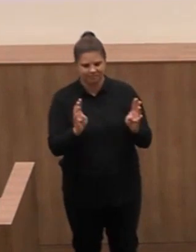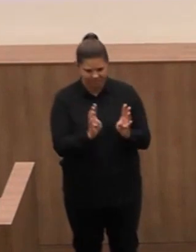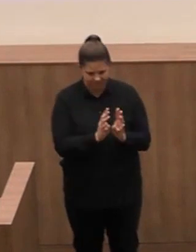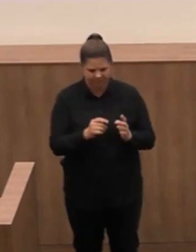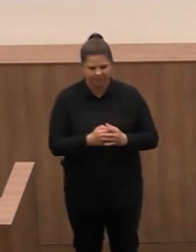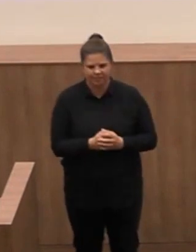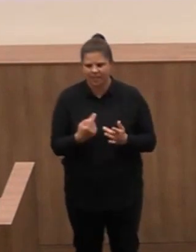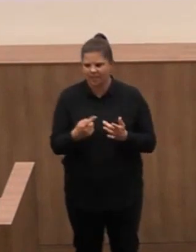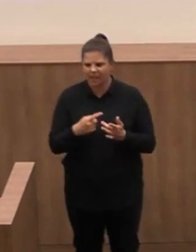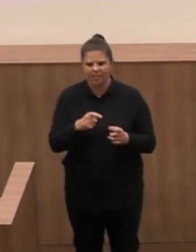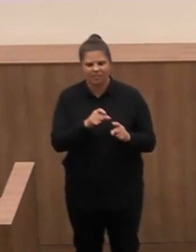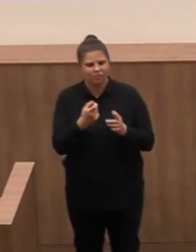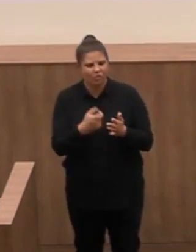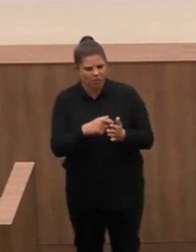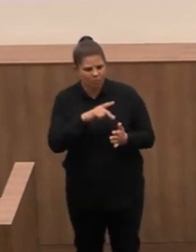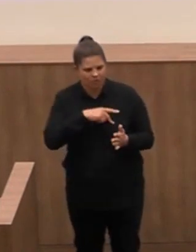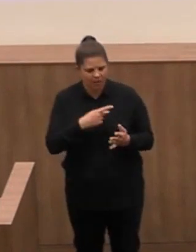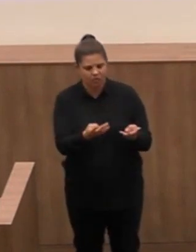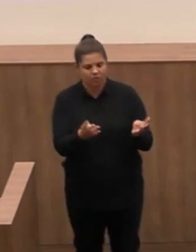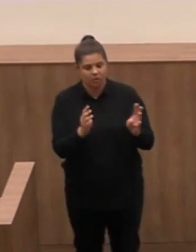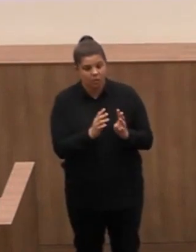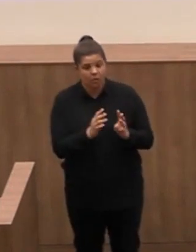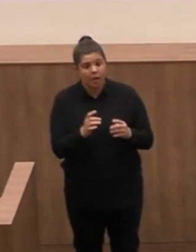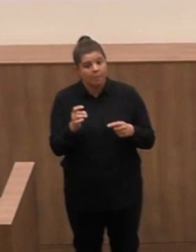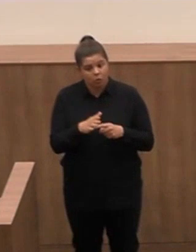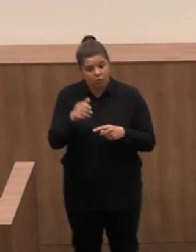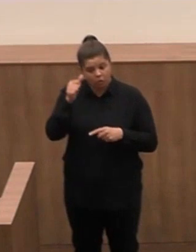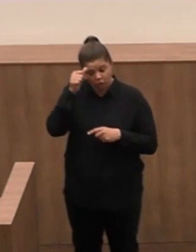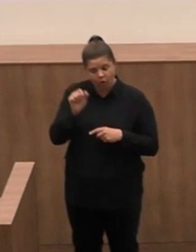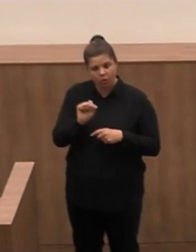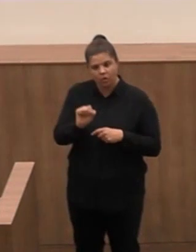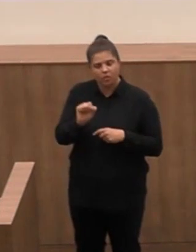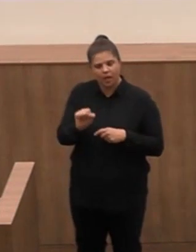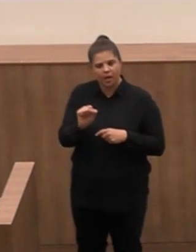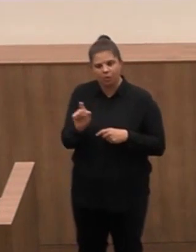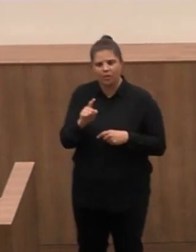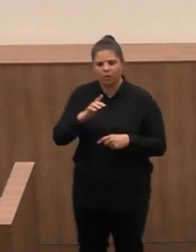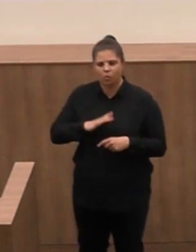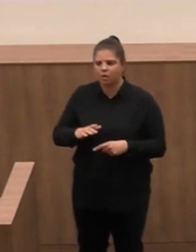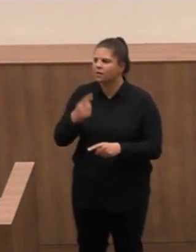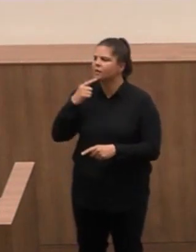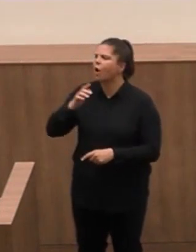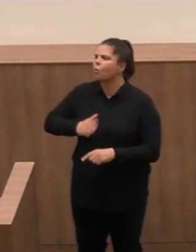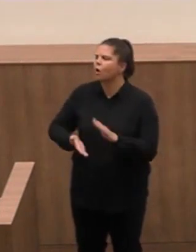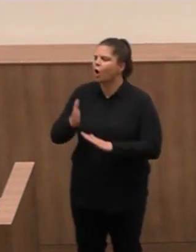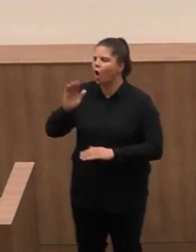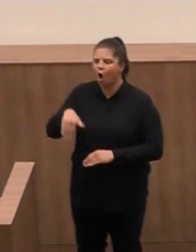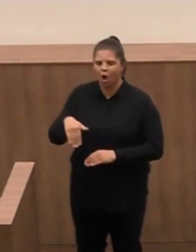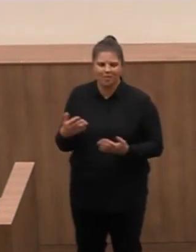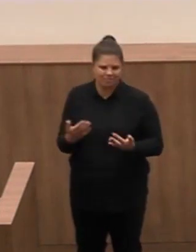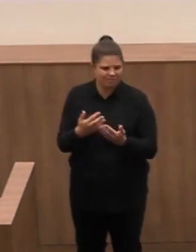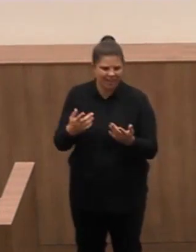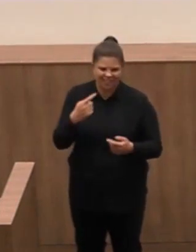you know, obviously the person's wishes and desires, which were very much, I want to go home, which is pretty common for my patients that I